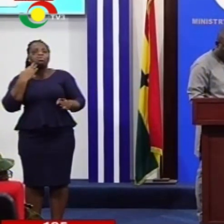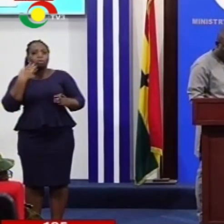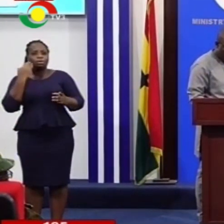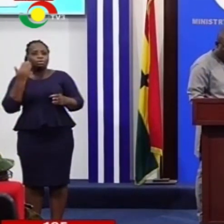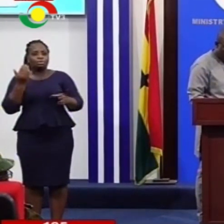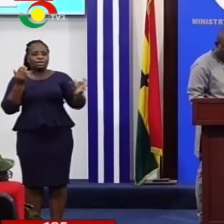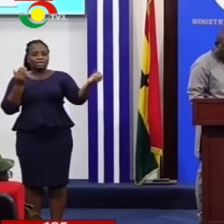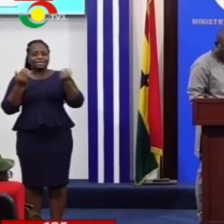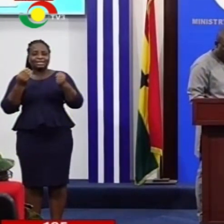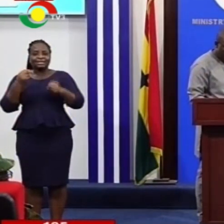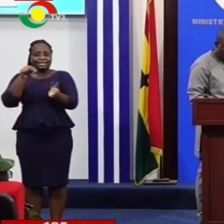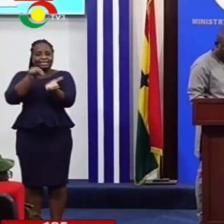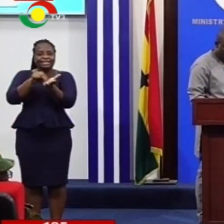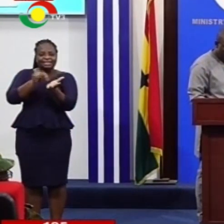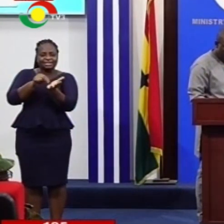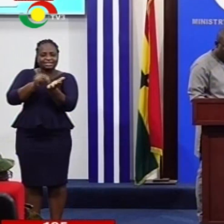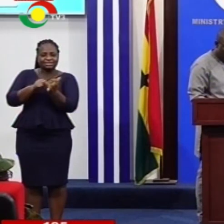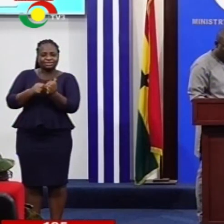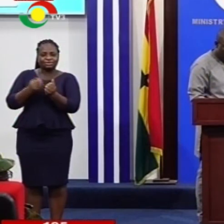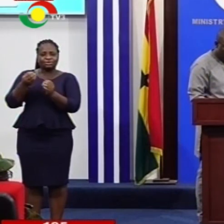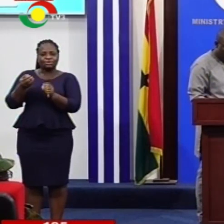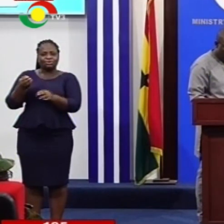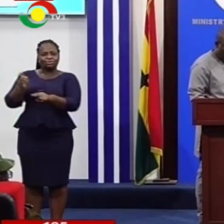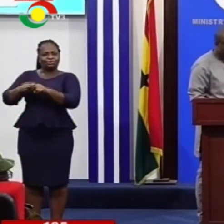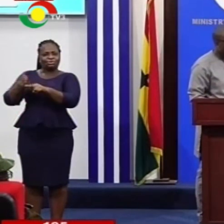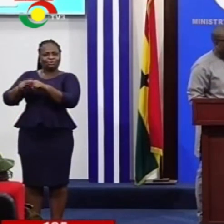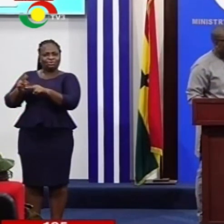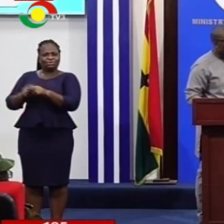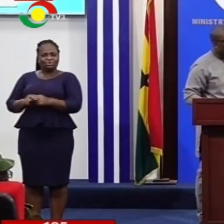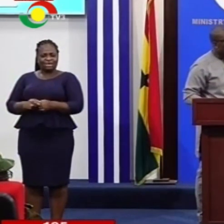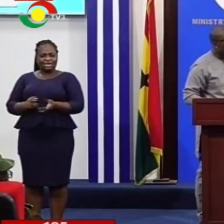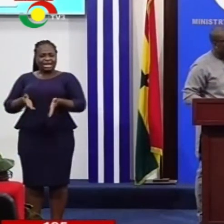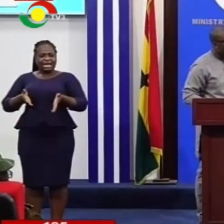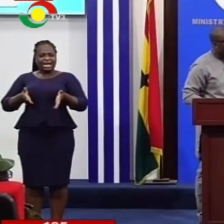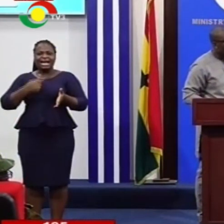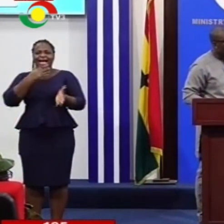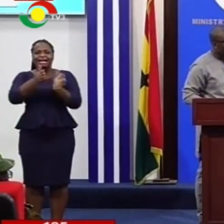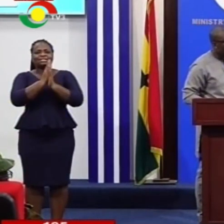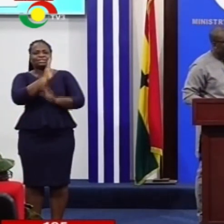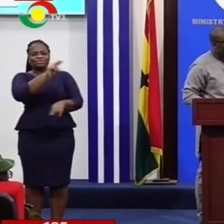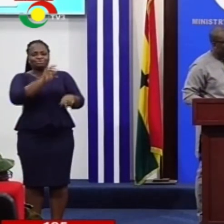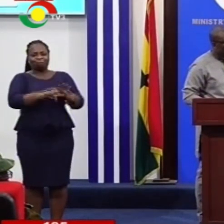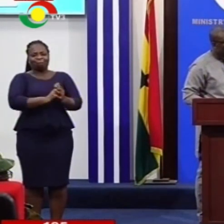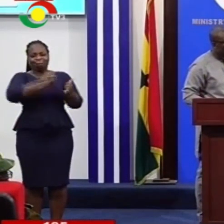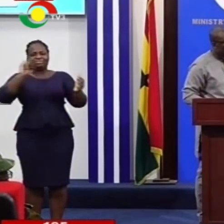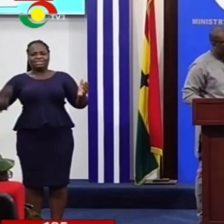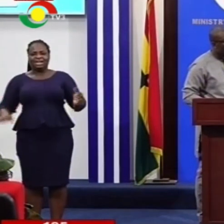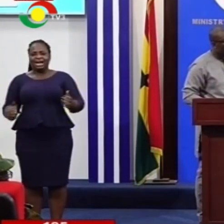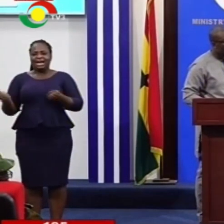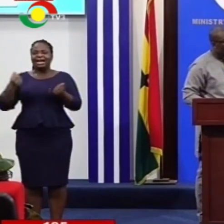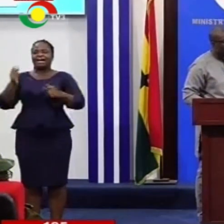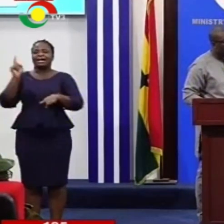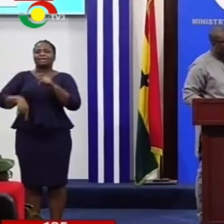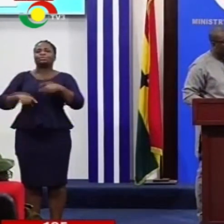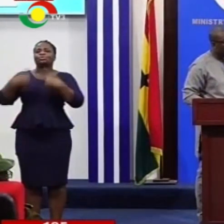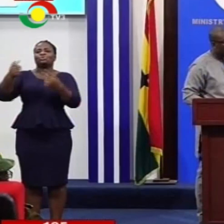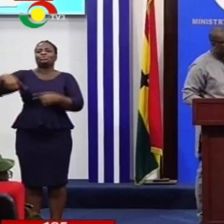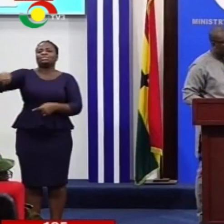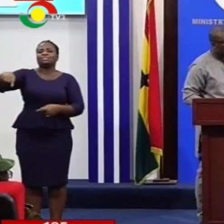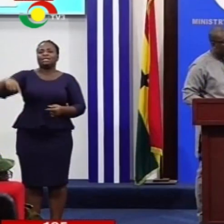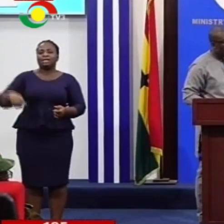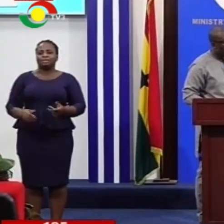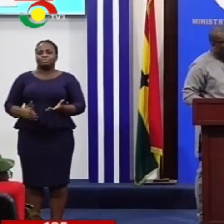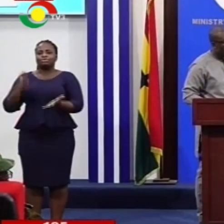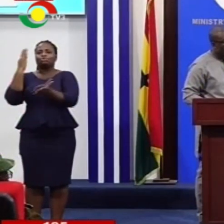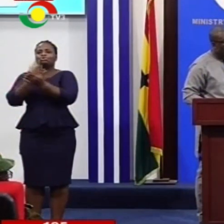ne for car e fa trotro aye ba ye dru ba bi no omo ma esi sey car no ntimi nko circle ntiti sey esi ekofa